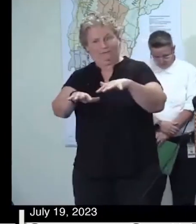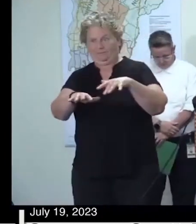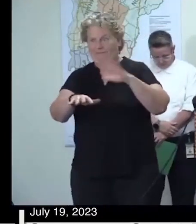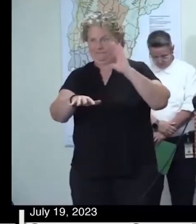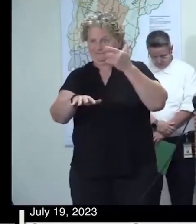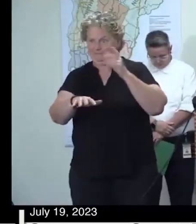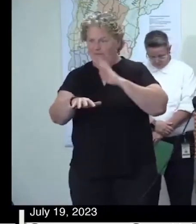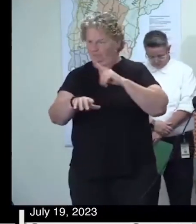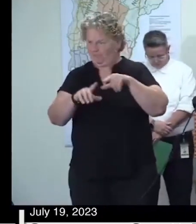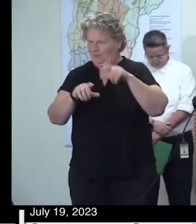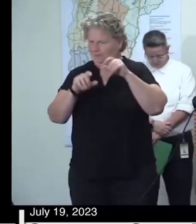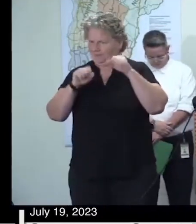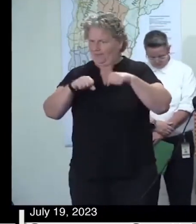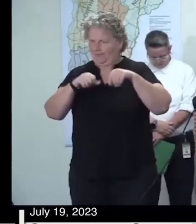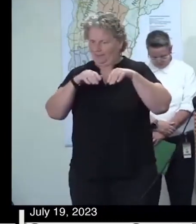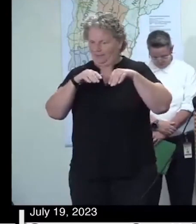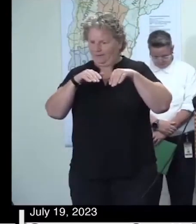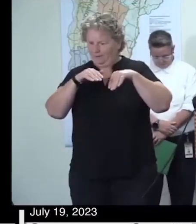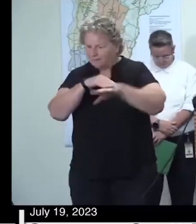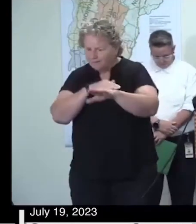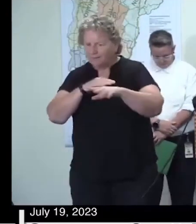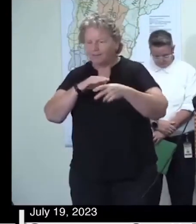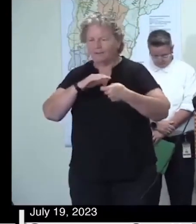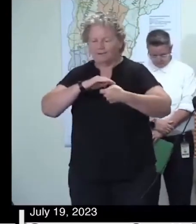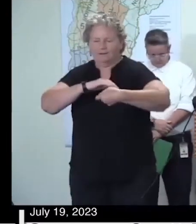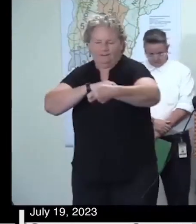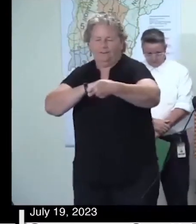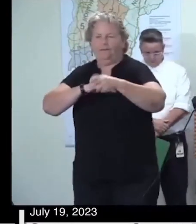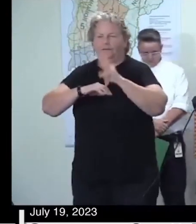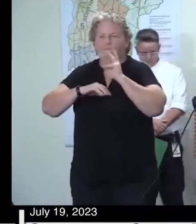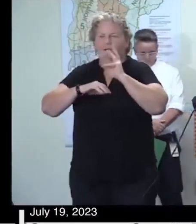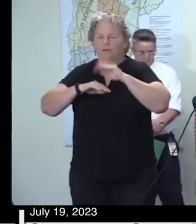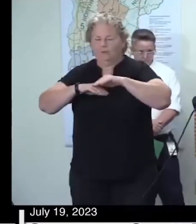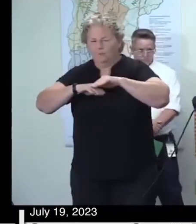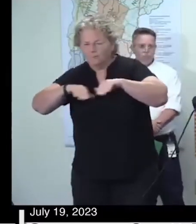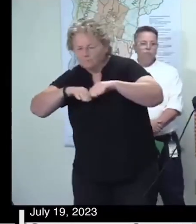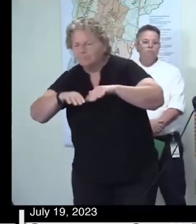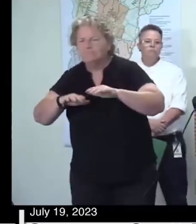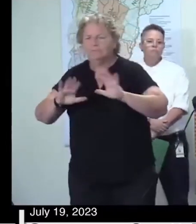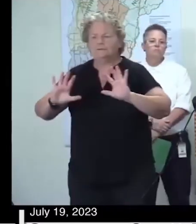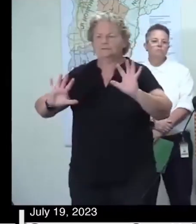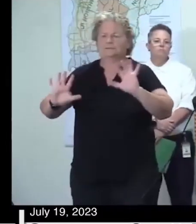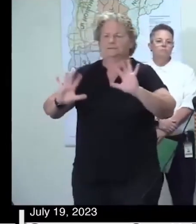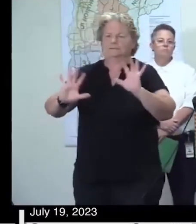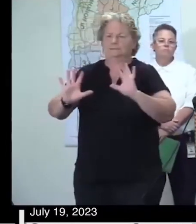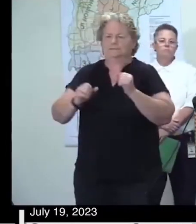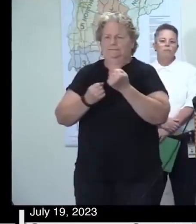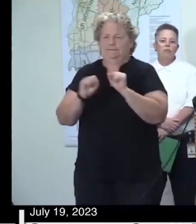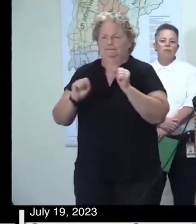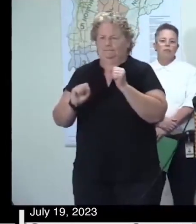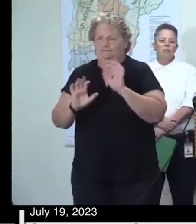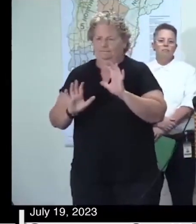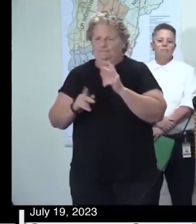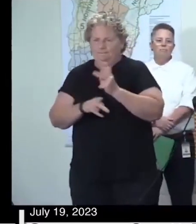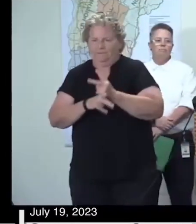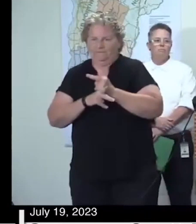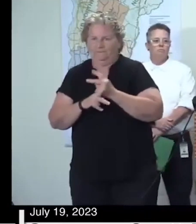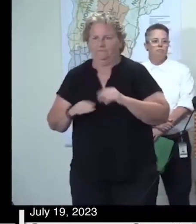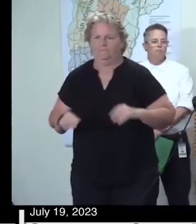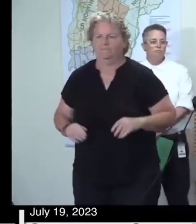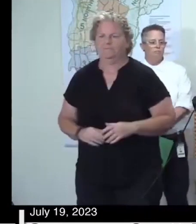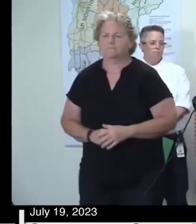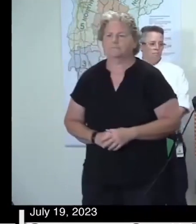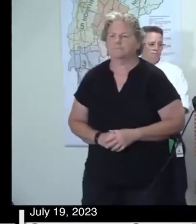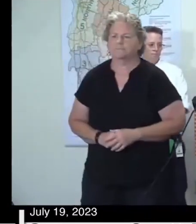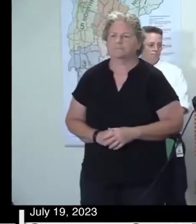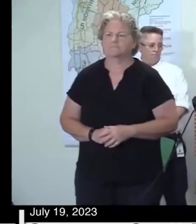lakes. In addition to our Swiftwater and urban search and rescue teams, the state's Division of Fire Safety and our